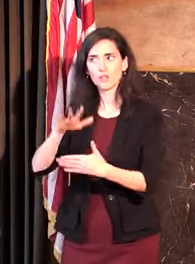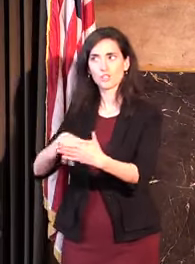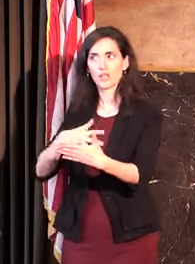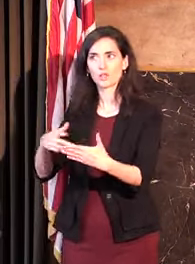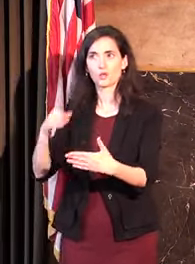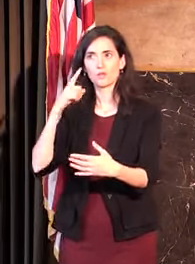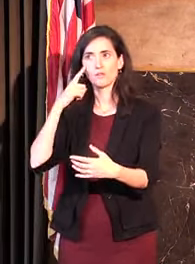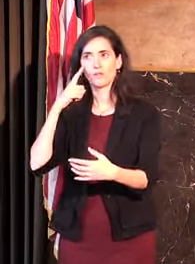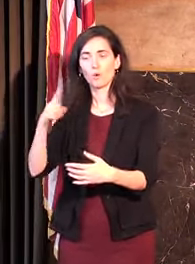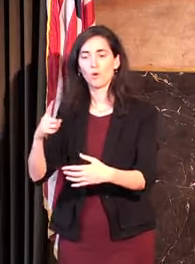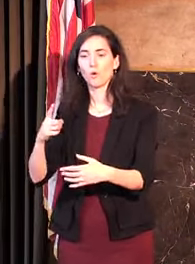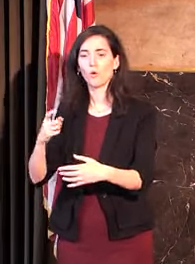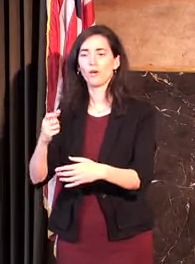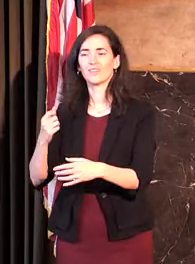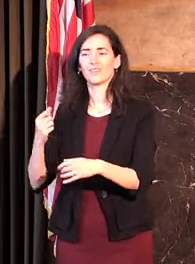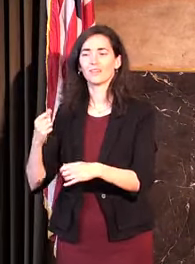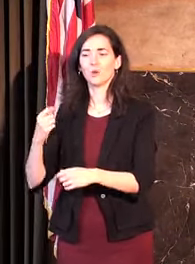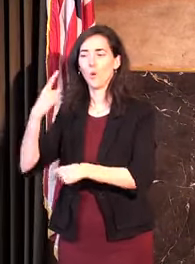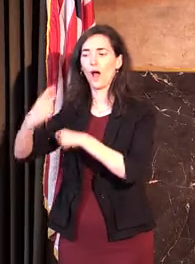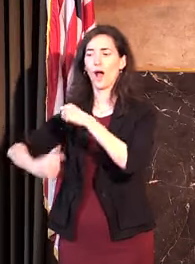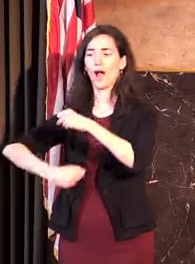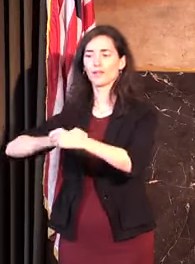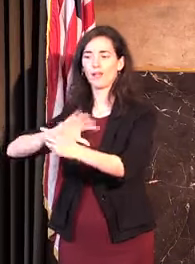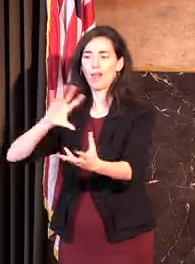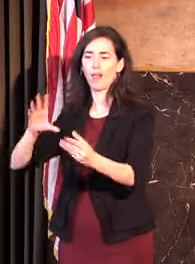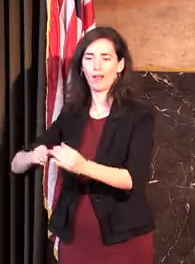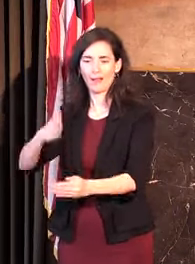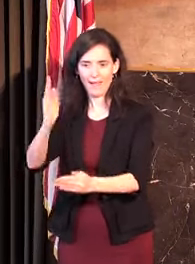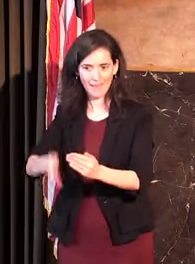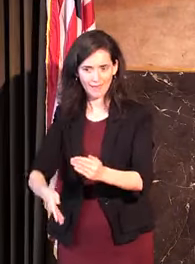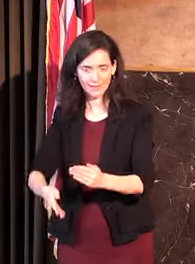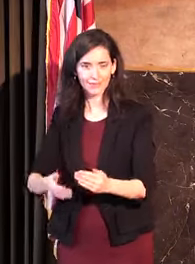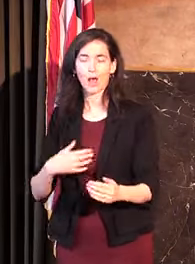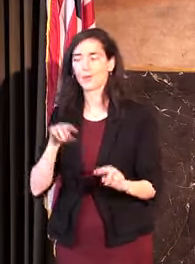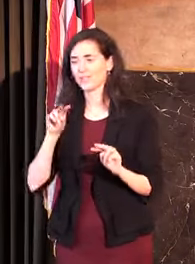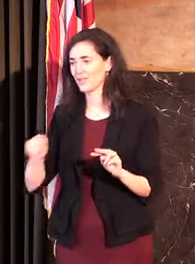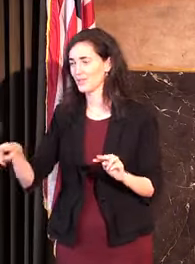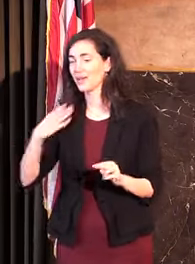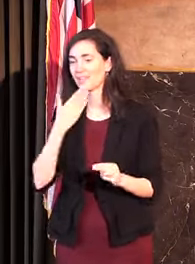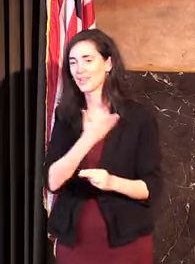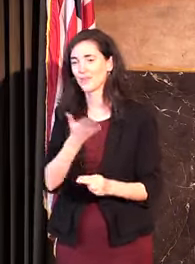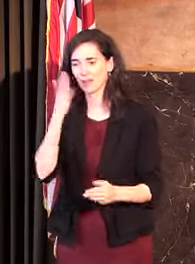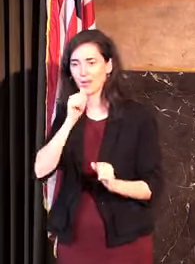for the annual year end, and I do look forward to seeing you all there. Thank you, and God bless.